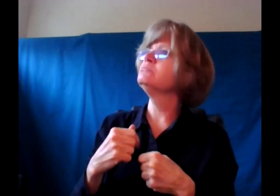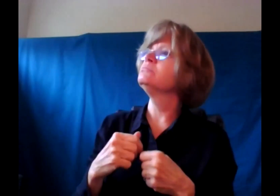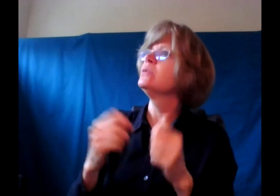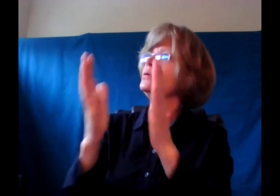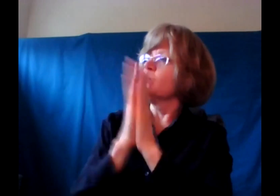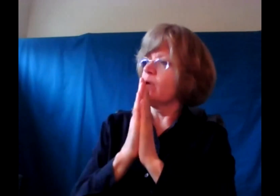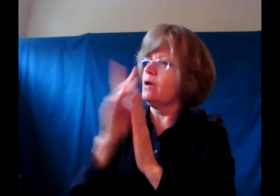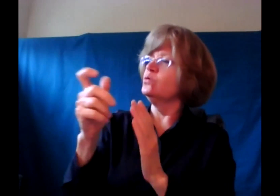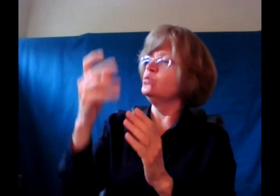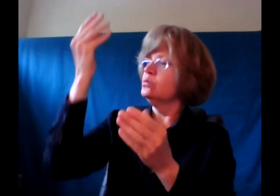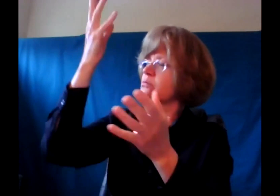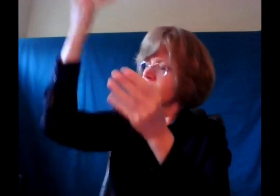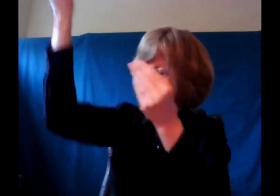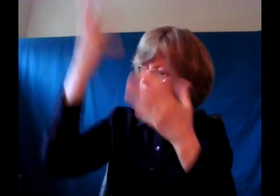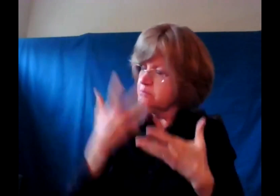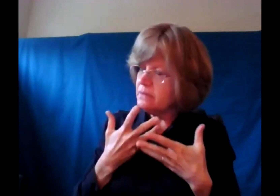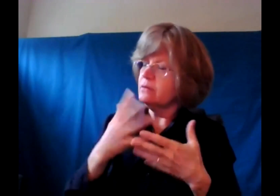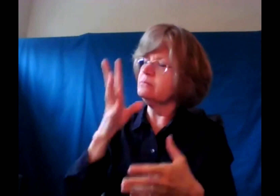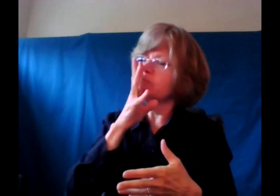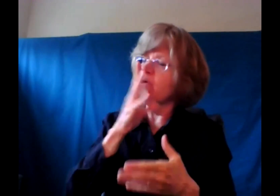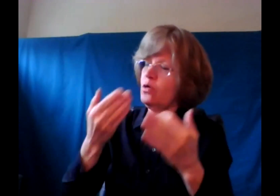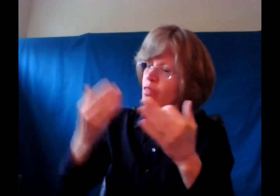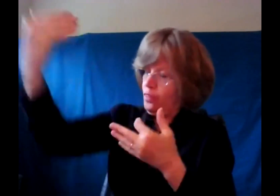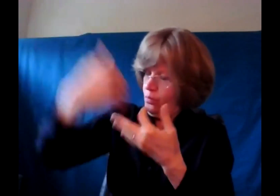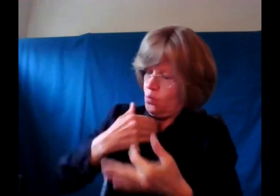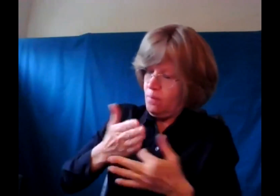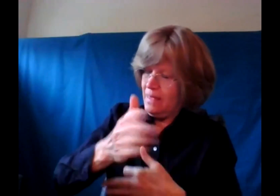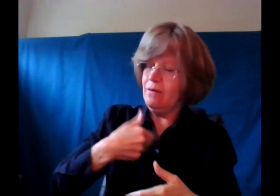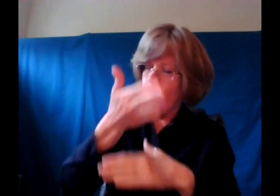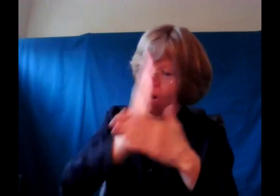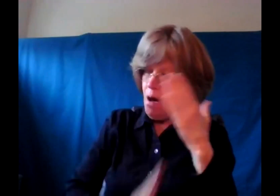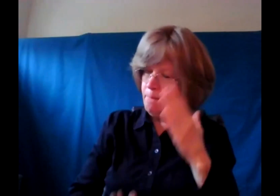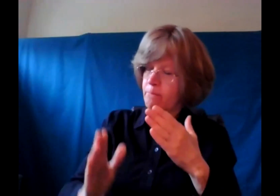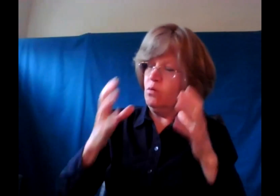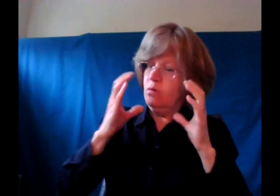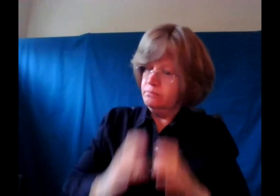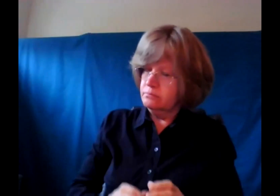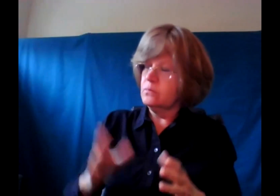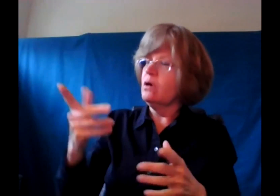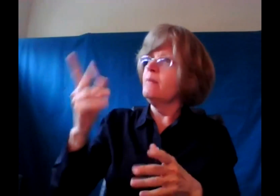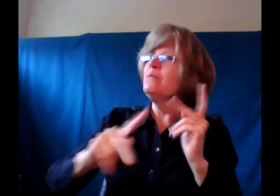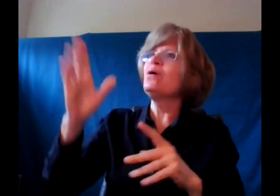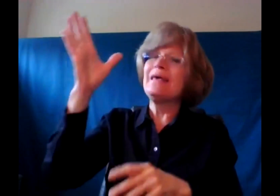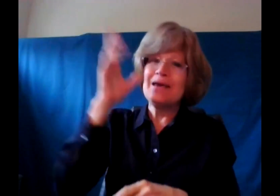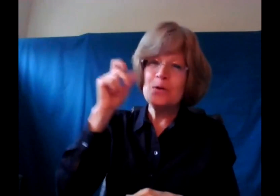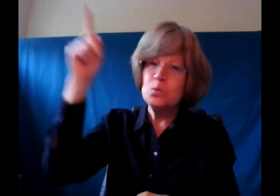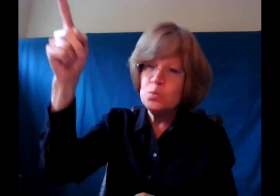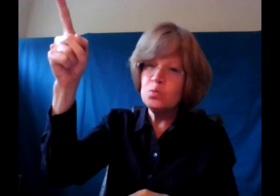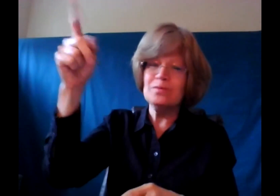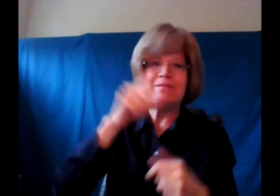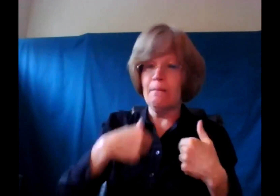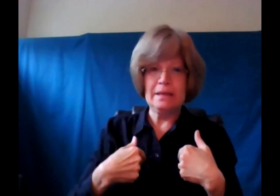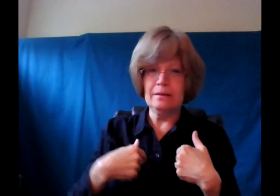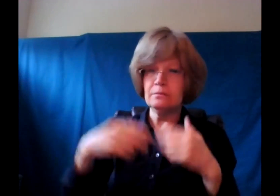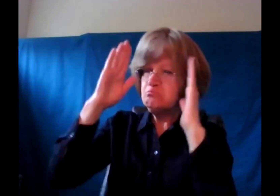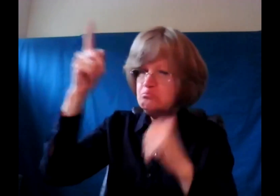you would speak, oh God, through this, your humble vessel, that the people will hear you, God, and not me, that you